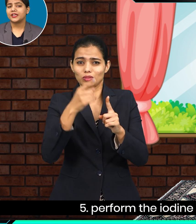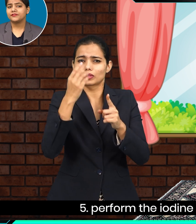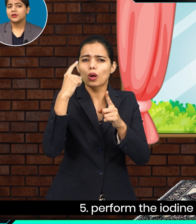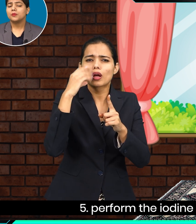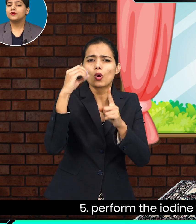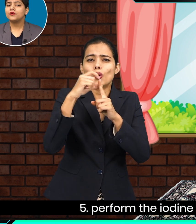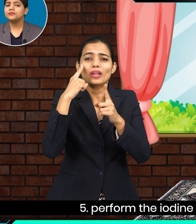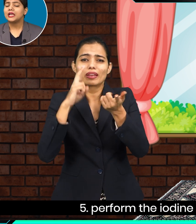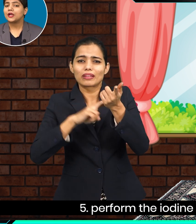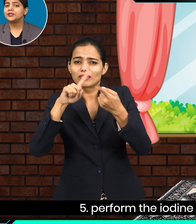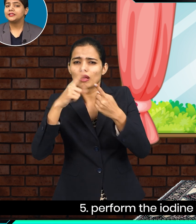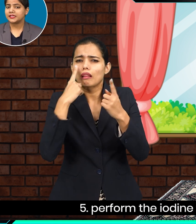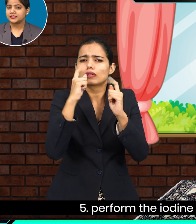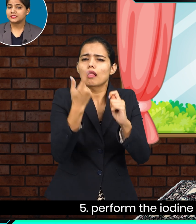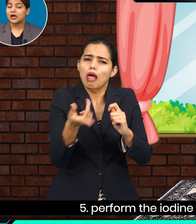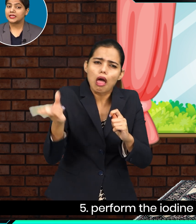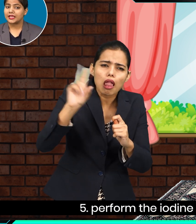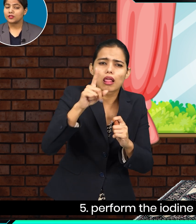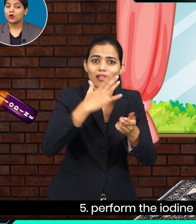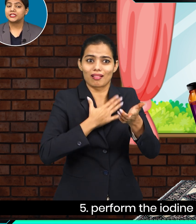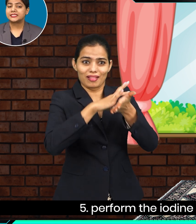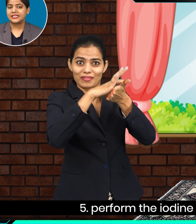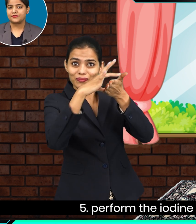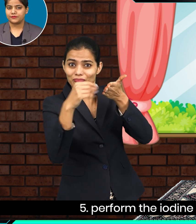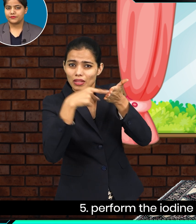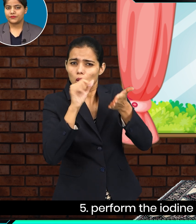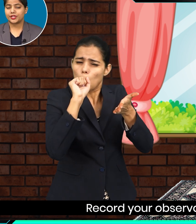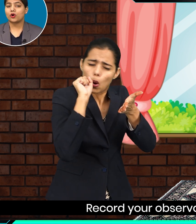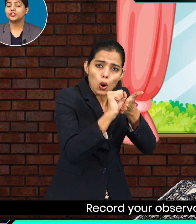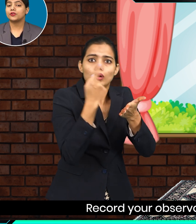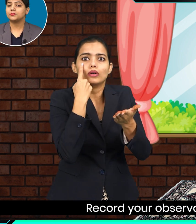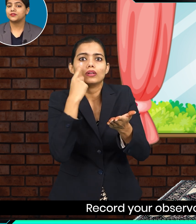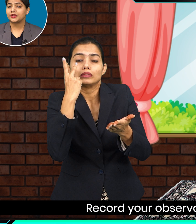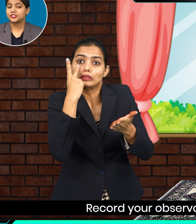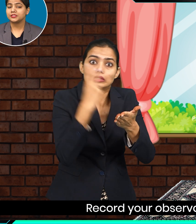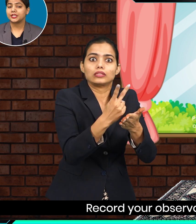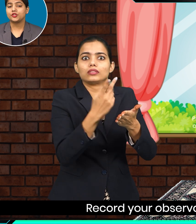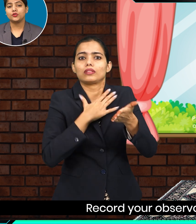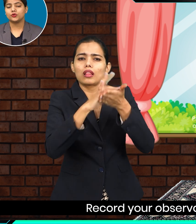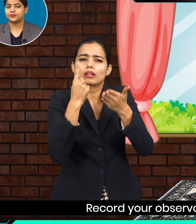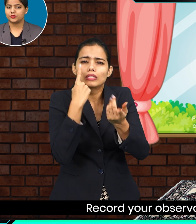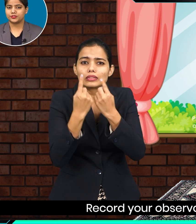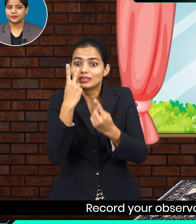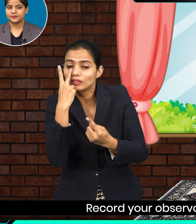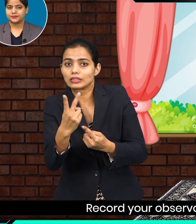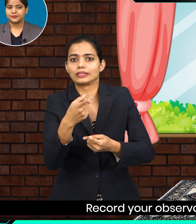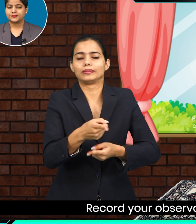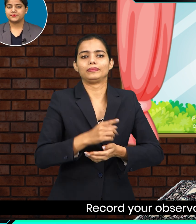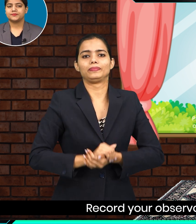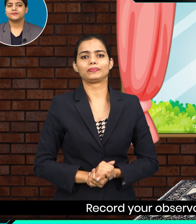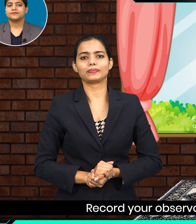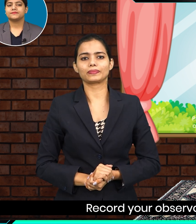Number 5. Perform the iodine test again on its leaf. Record your observation in your notebook.